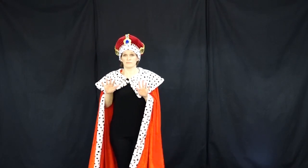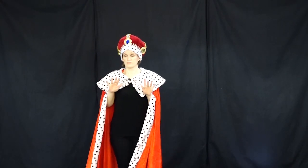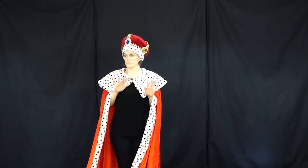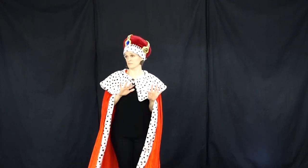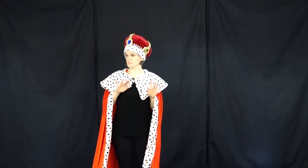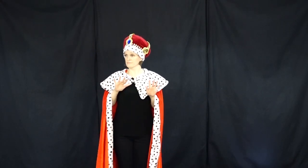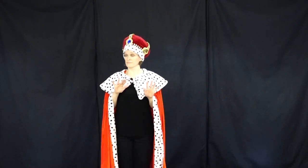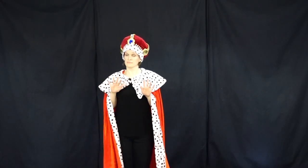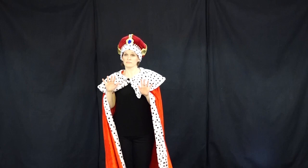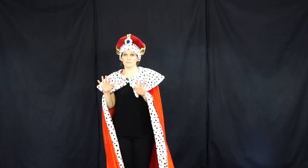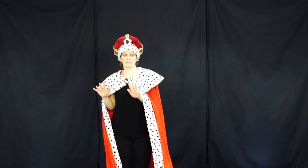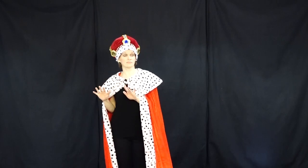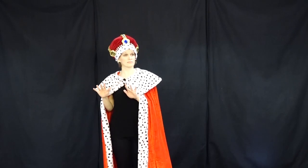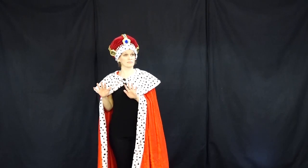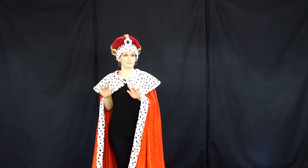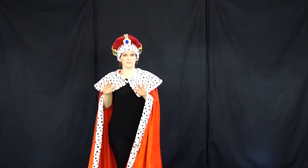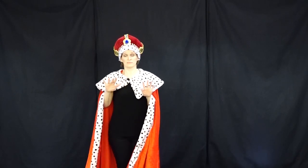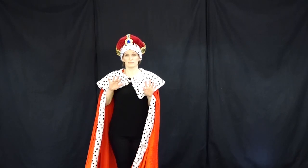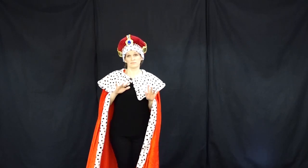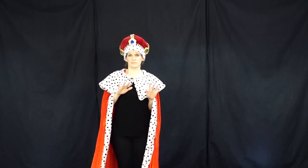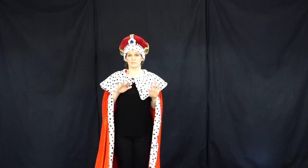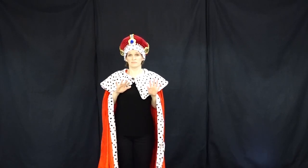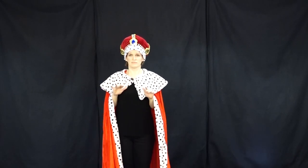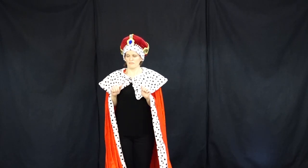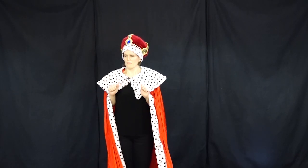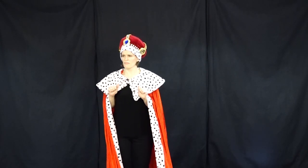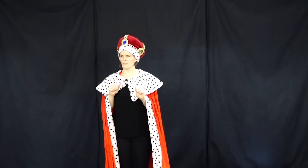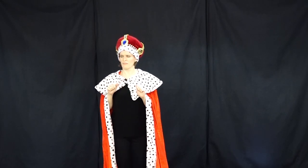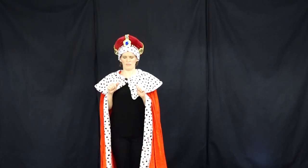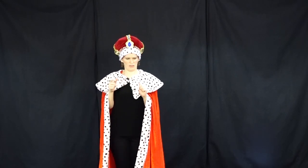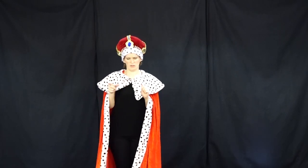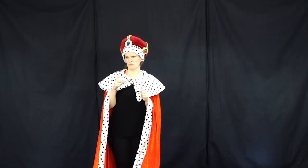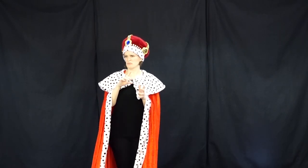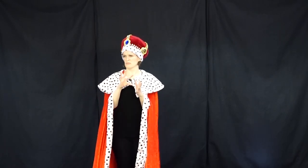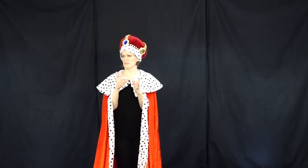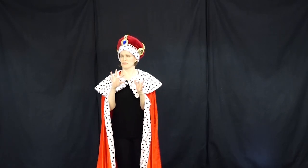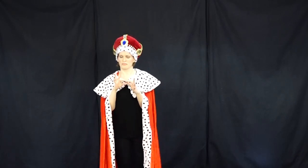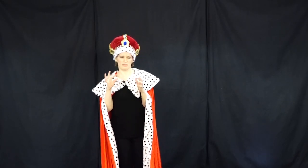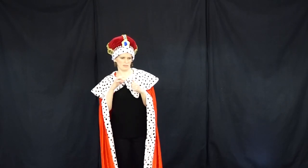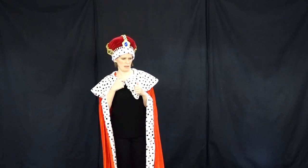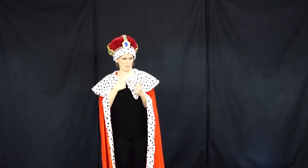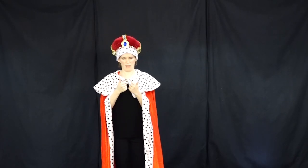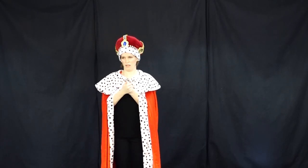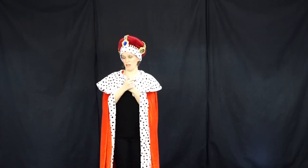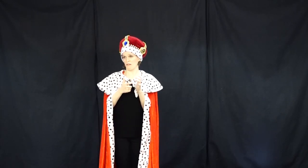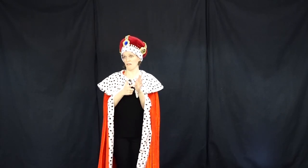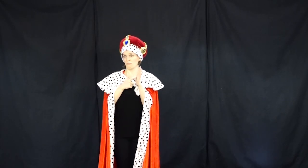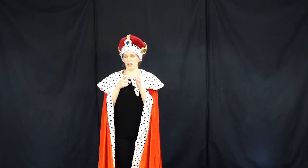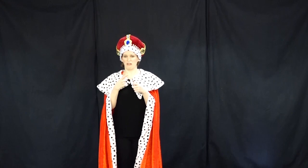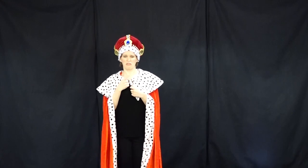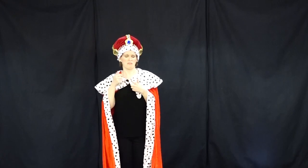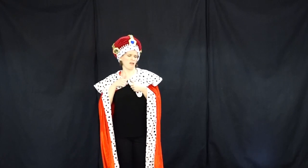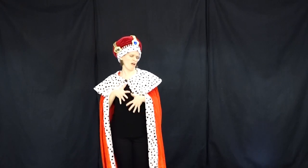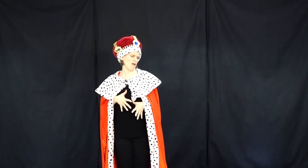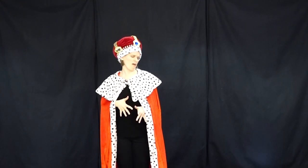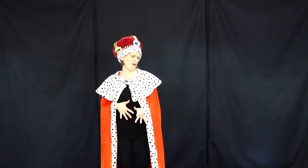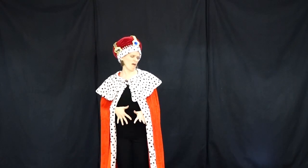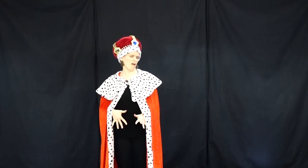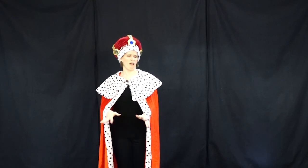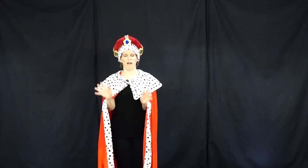da da da da. You say our love is draining and you can't go